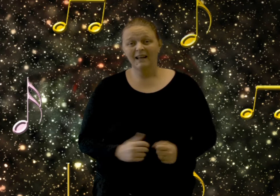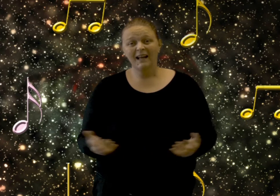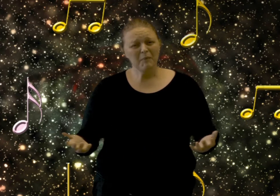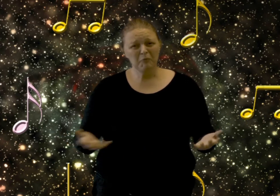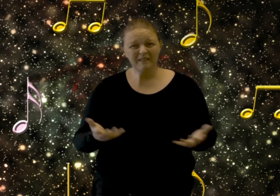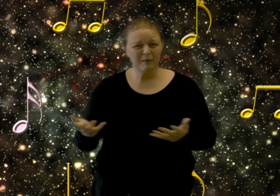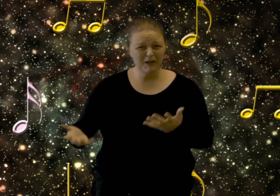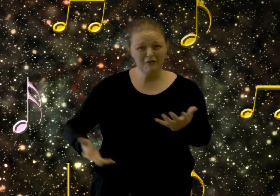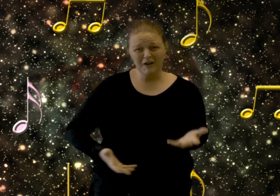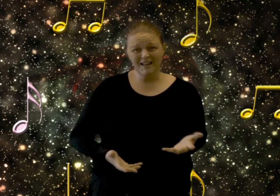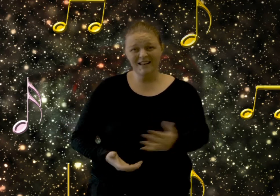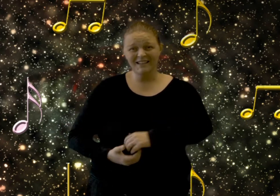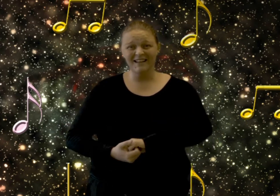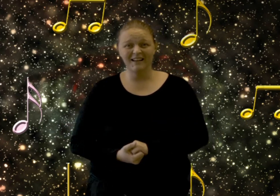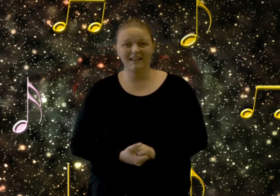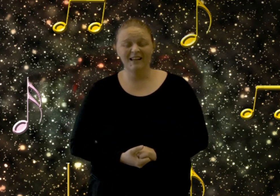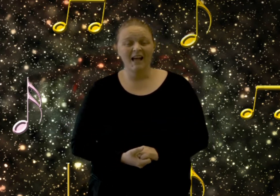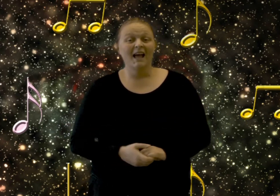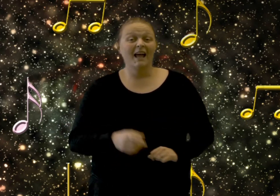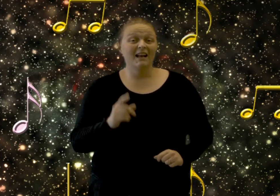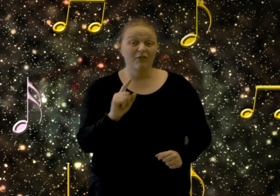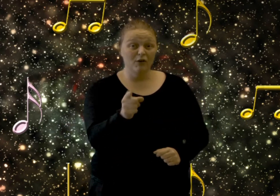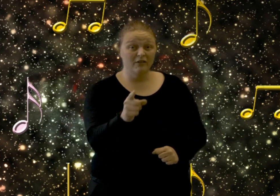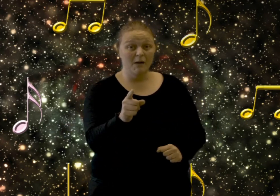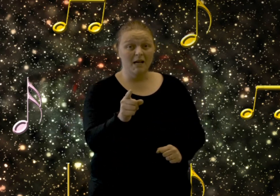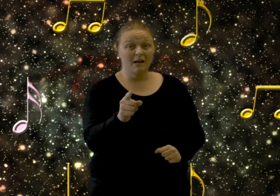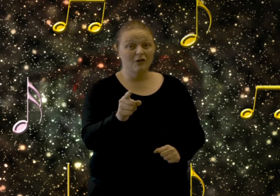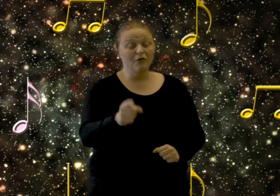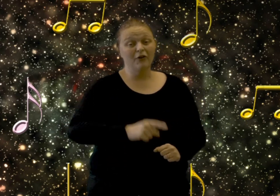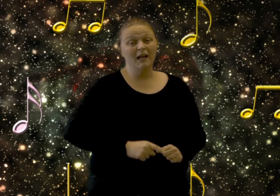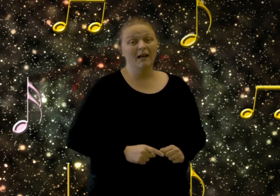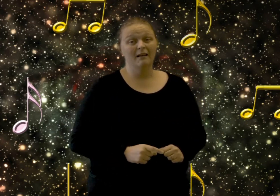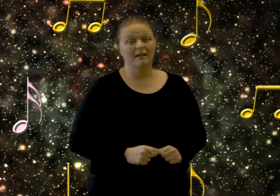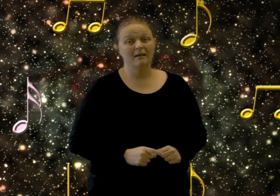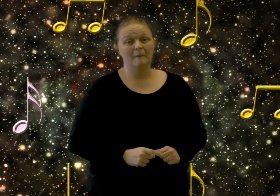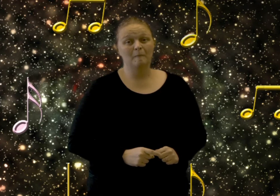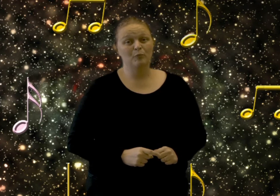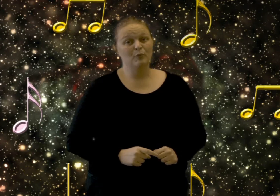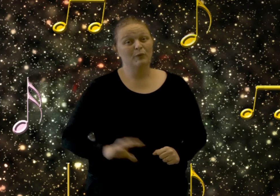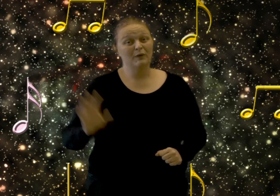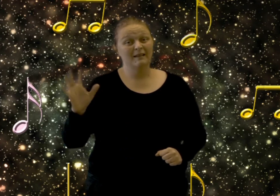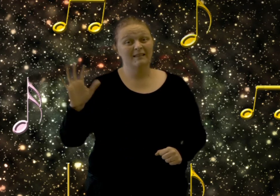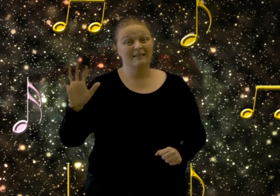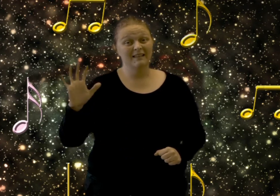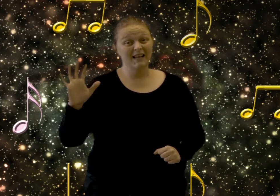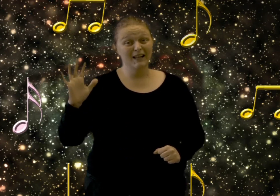Come up with something fun and exciting. And if you see me, don't forget, sing